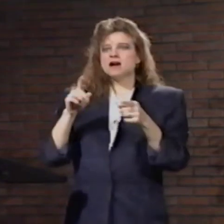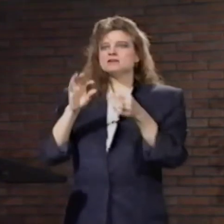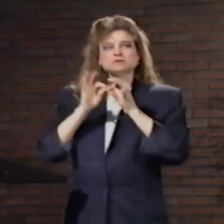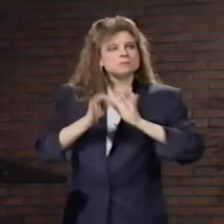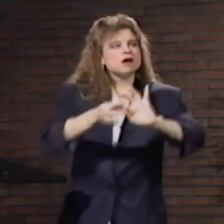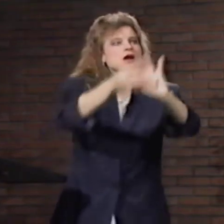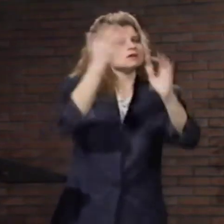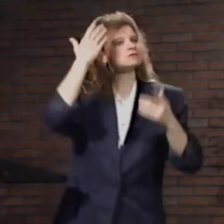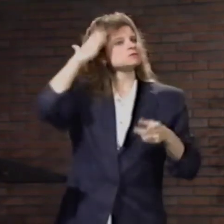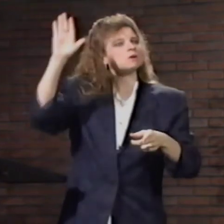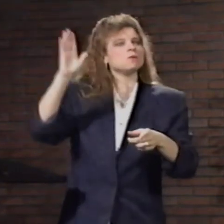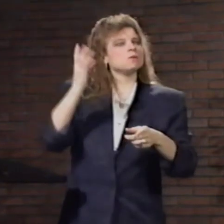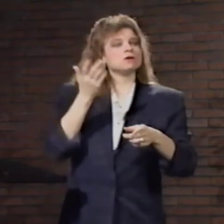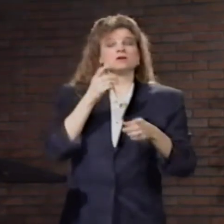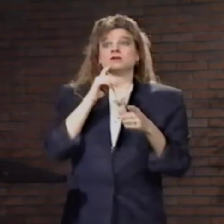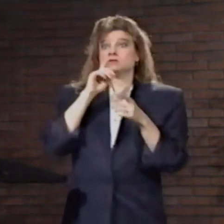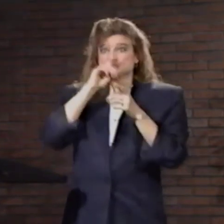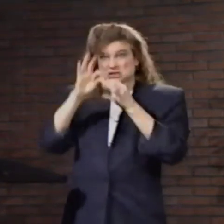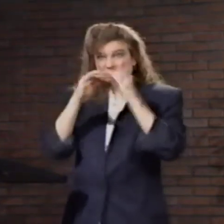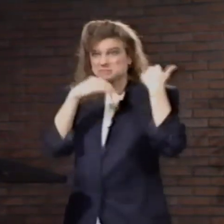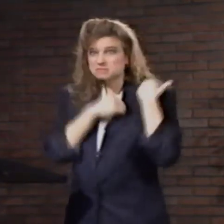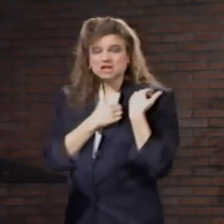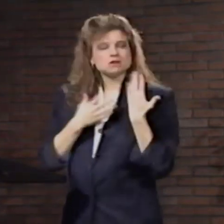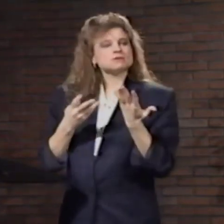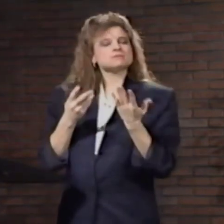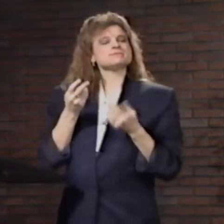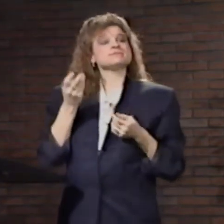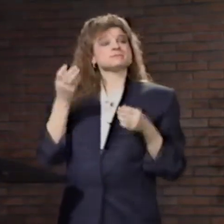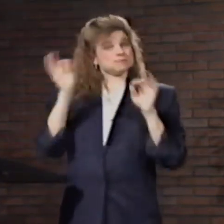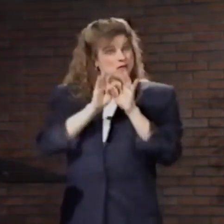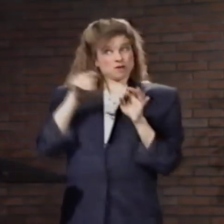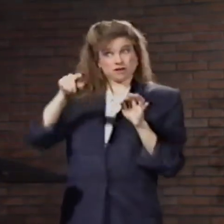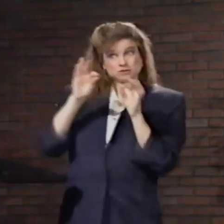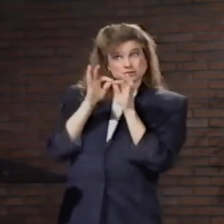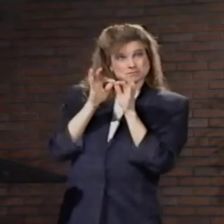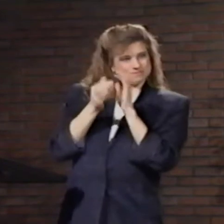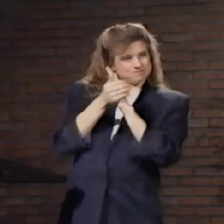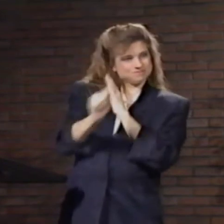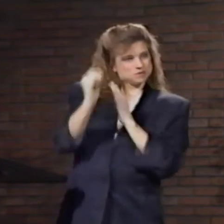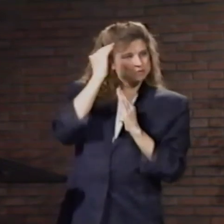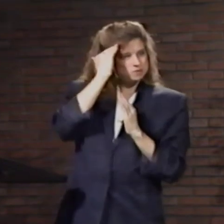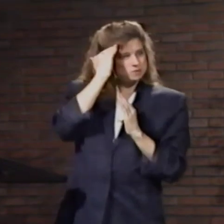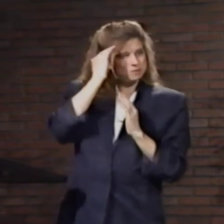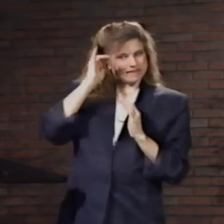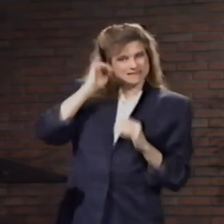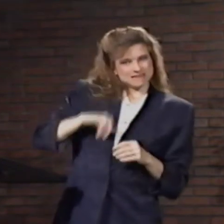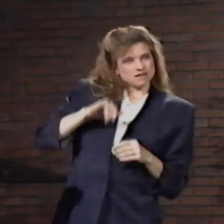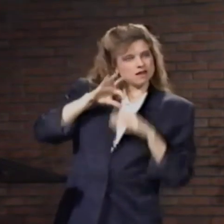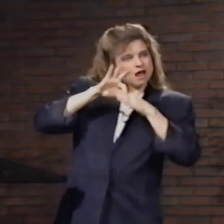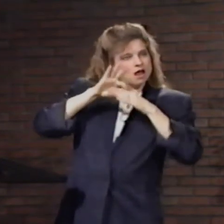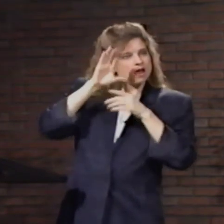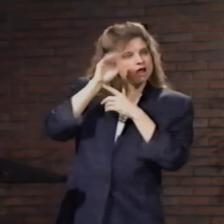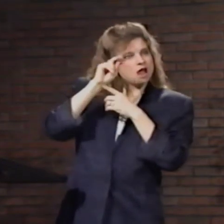less of me. They'll think that I don't know what I'm talking about, when really it's the interpreter's responsibility and they're the ones skewing my message.